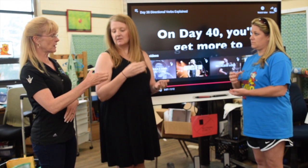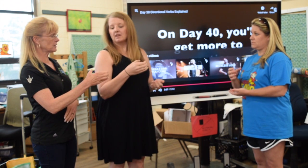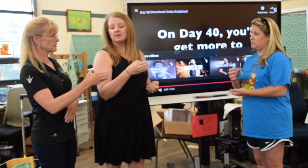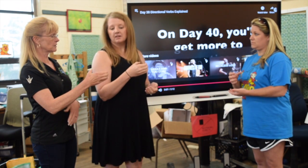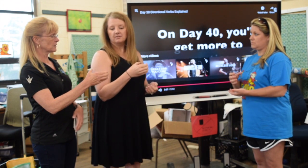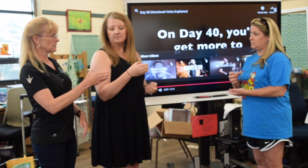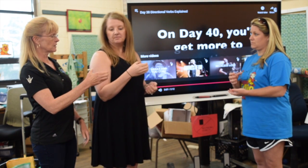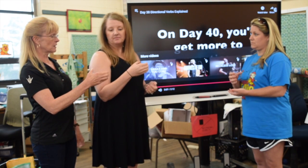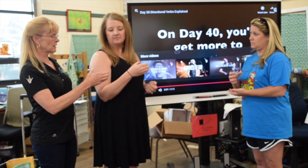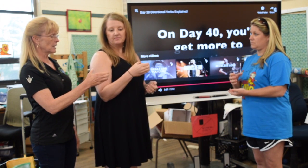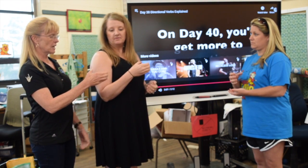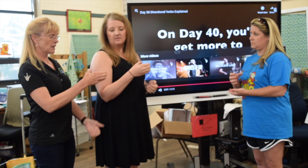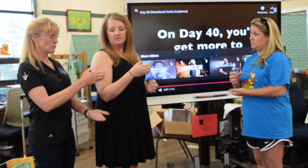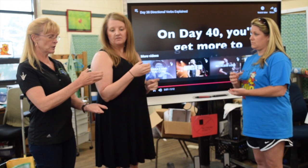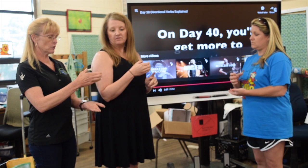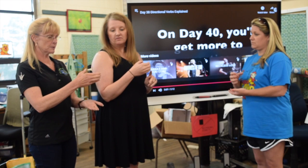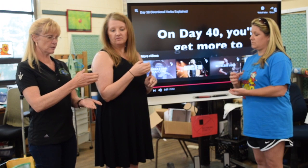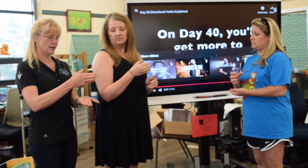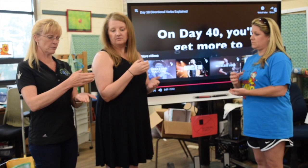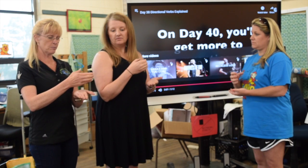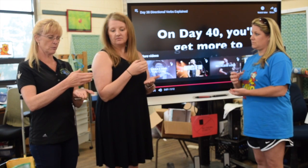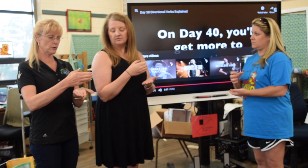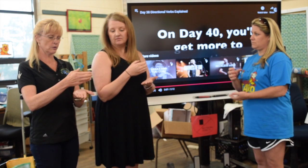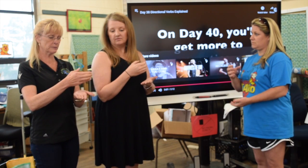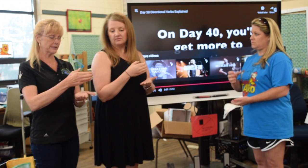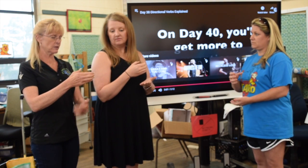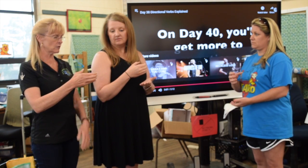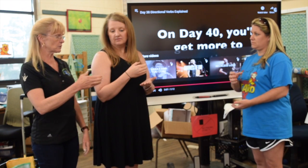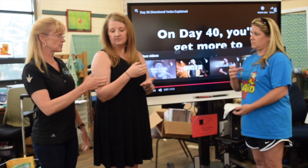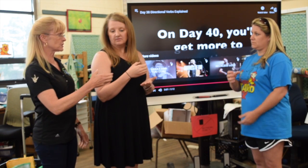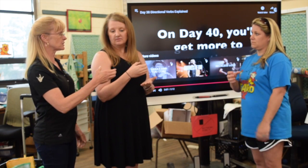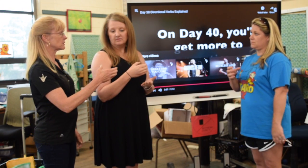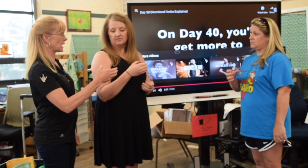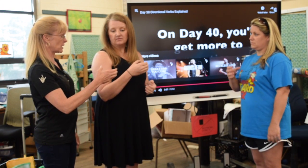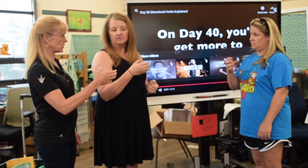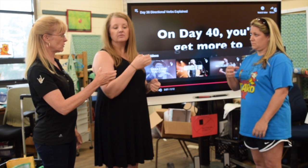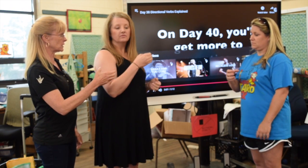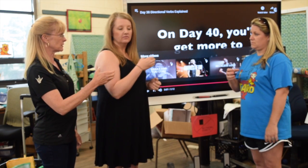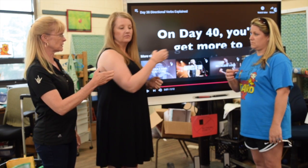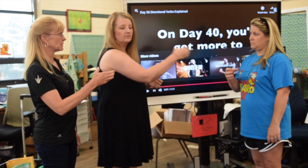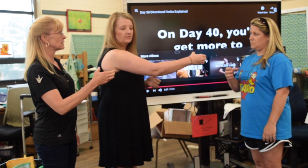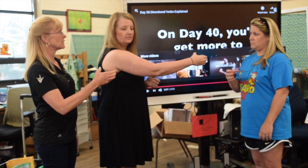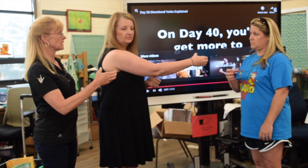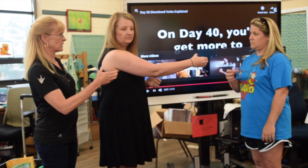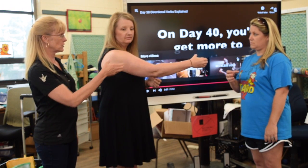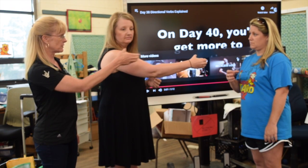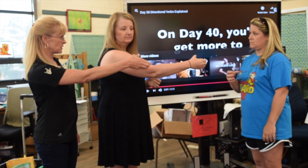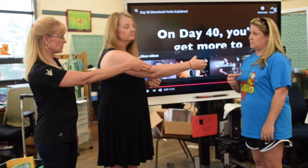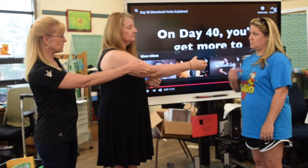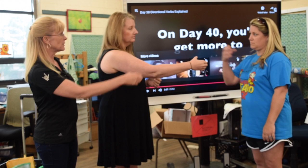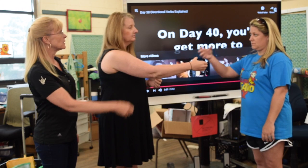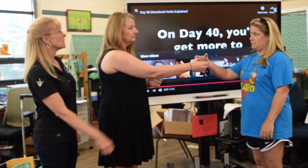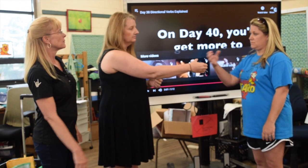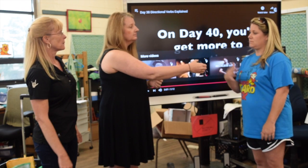classifier. Okay. And we normally don't hold it. We just, how do you hold it? You give it to her.